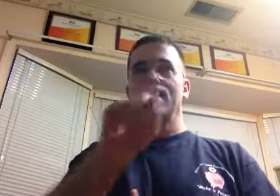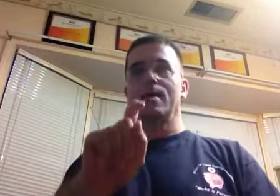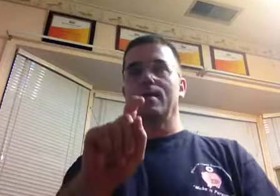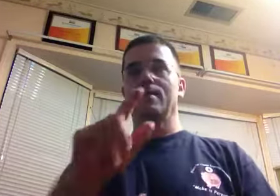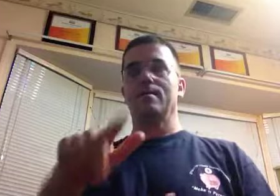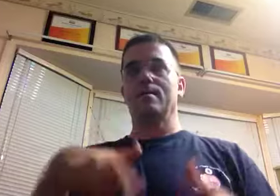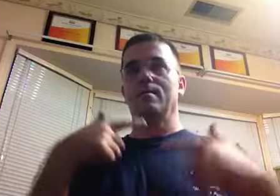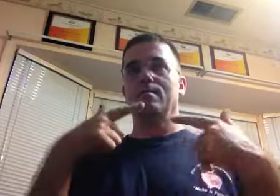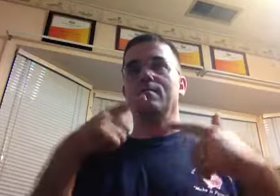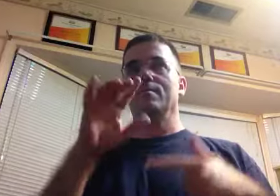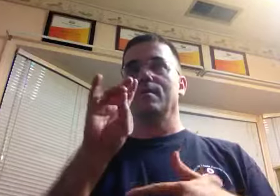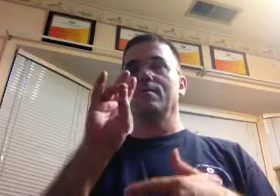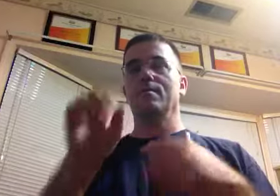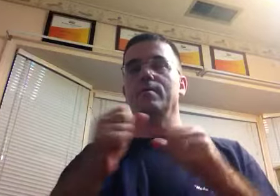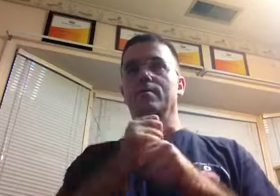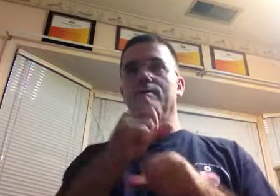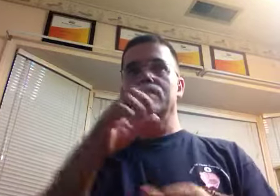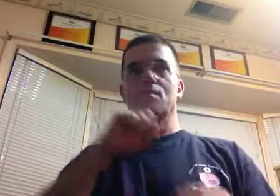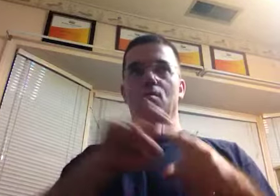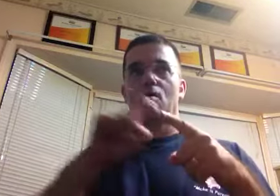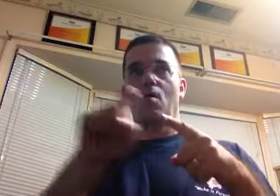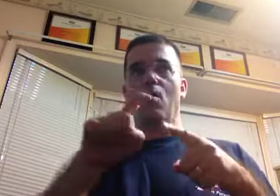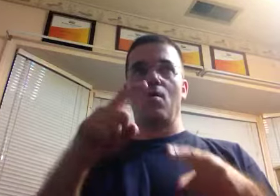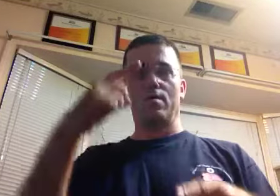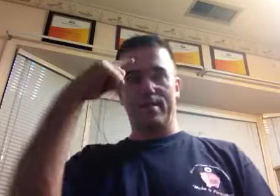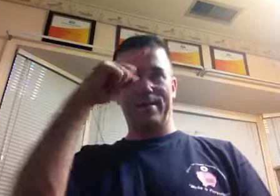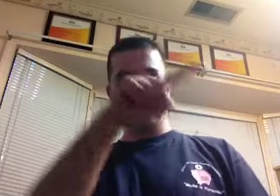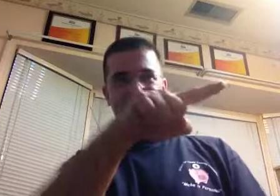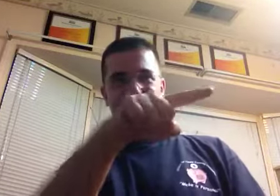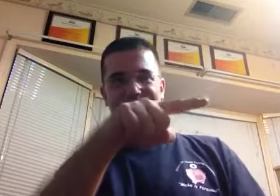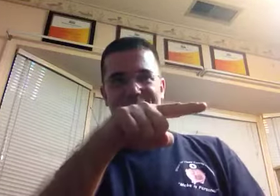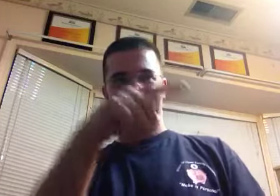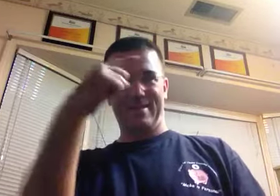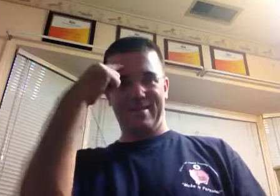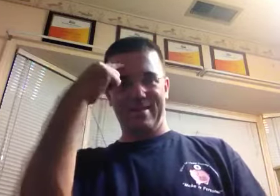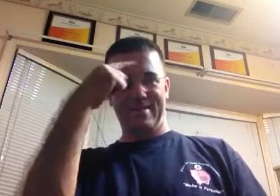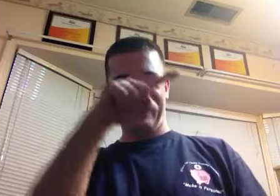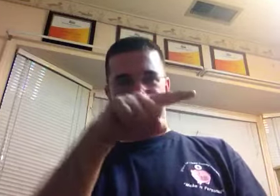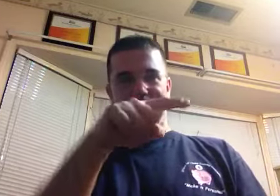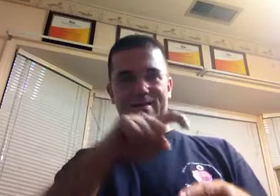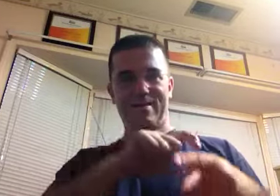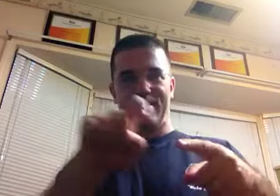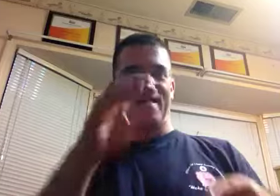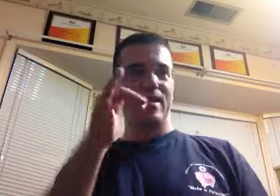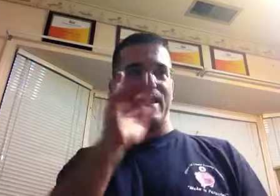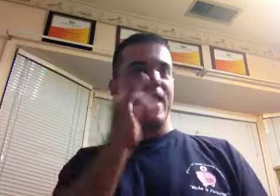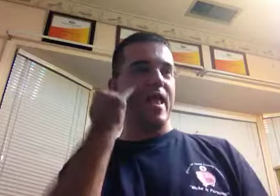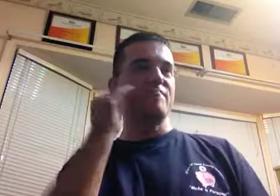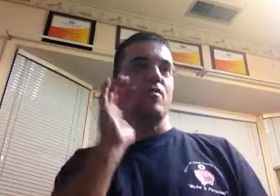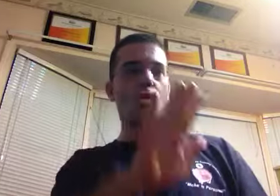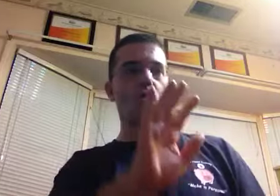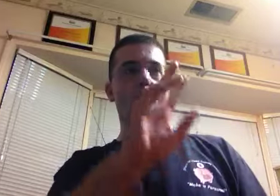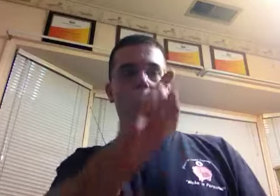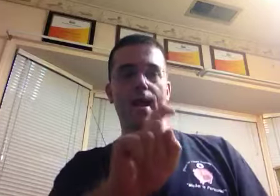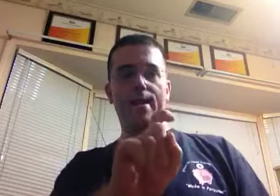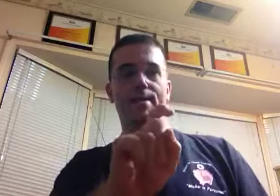if her creditors call us, we should have to pay. Well, I don't understand why. I don't either,